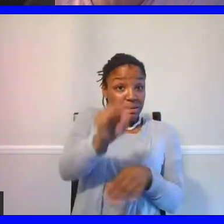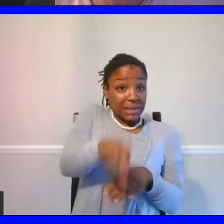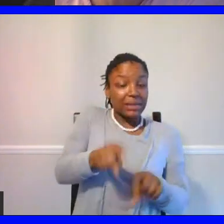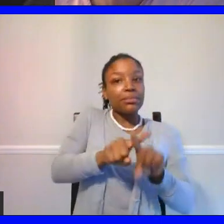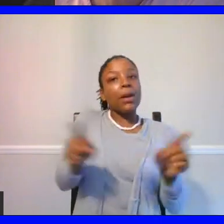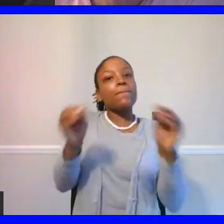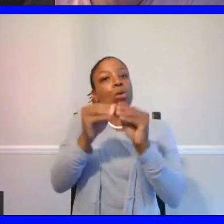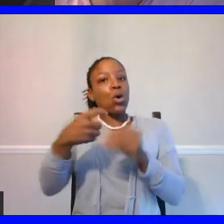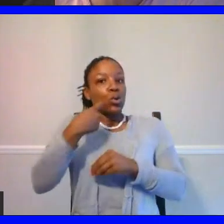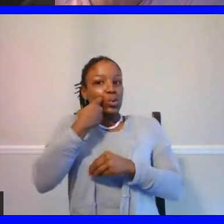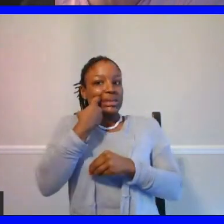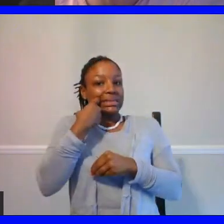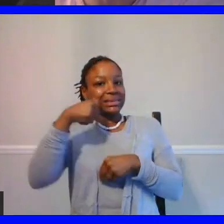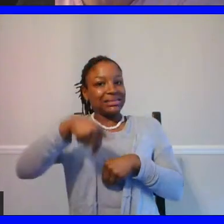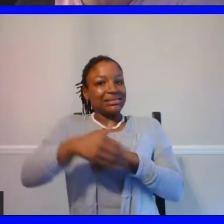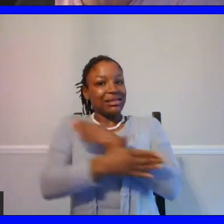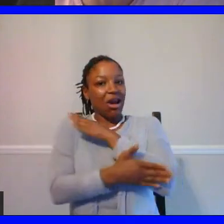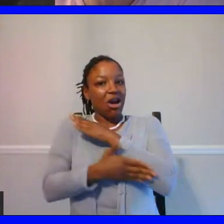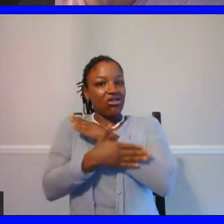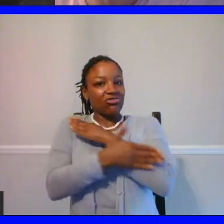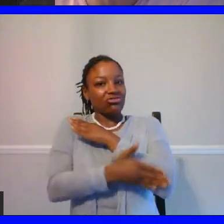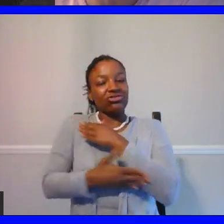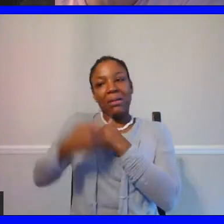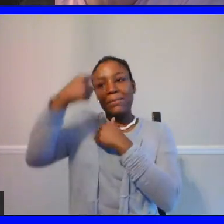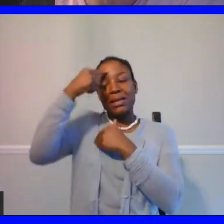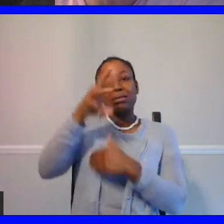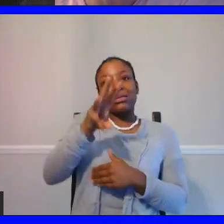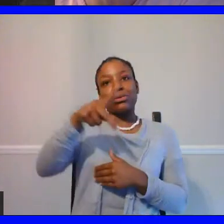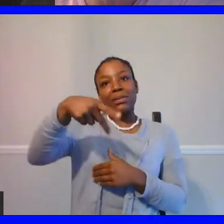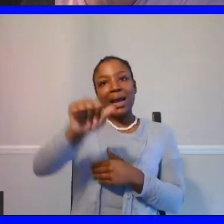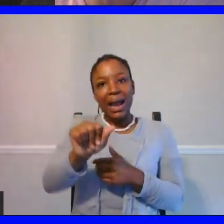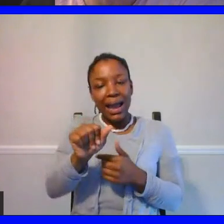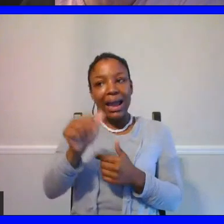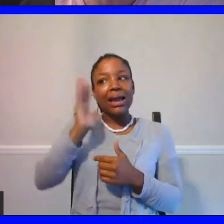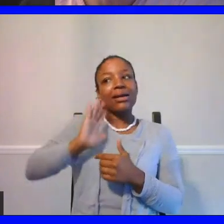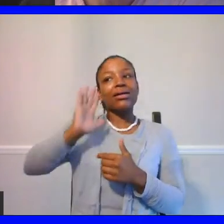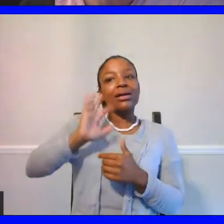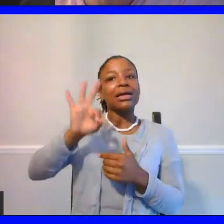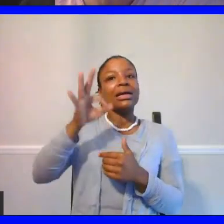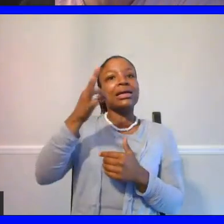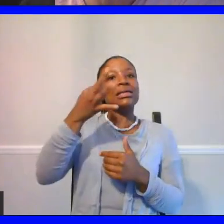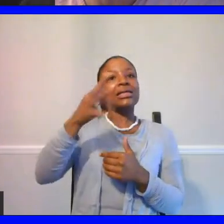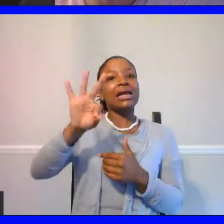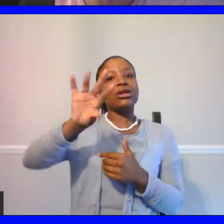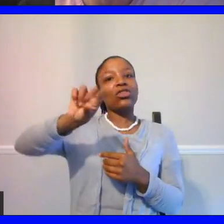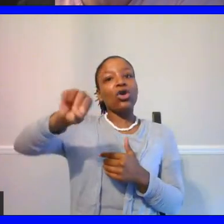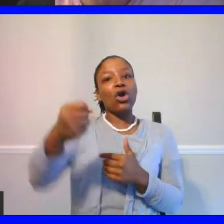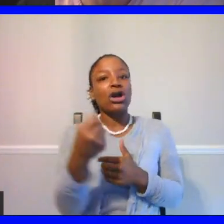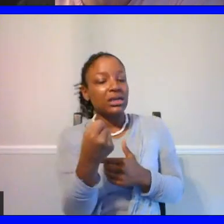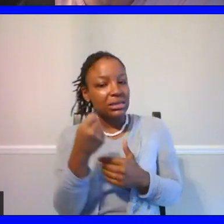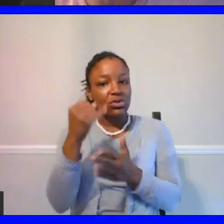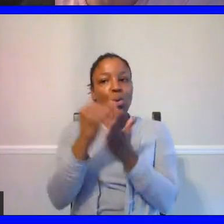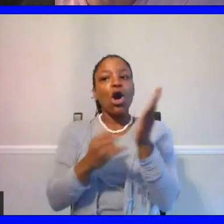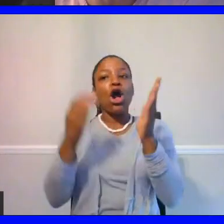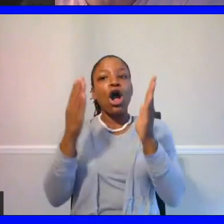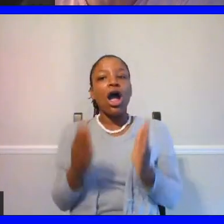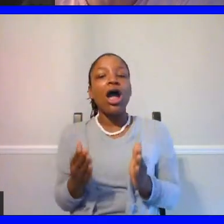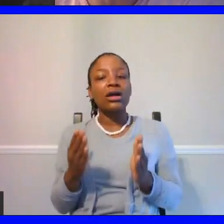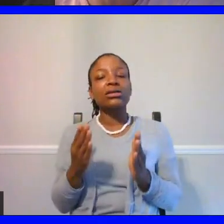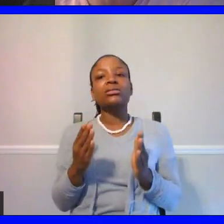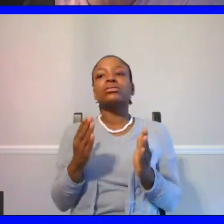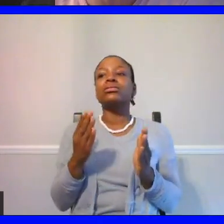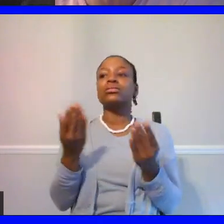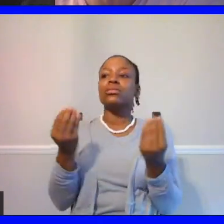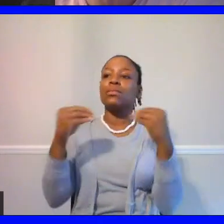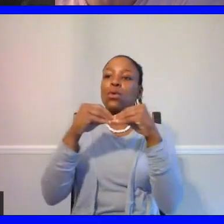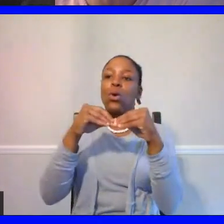country, you know, I'm thinking of like the WPA in the 1930s, where artists were seen as essential economic